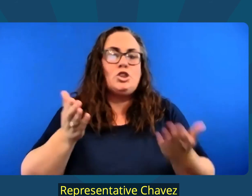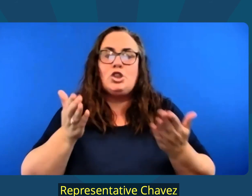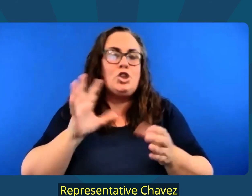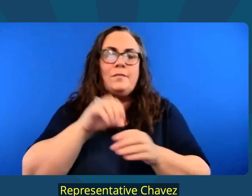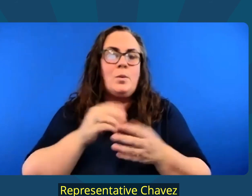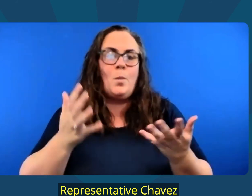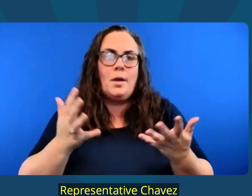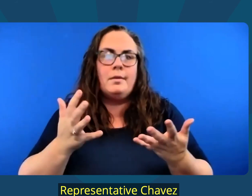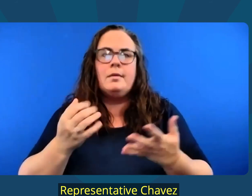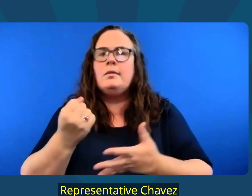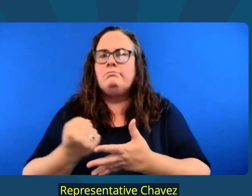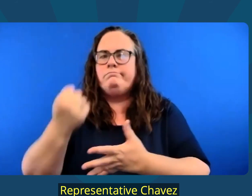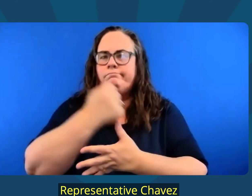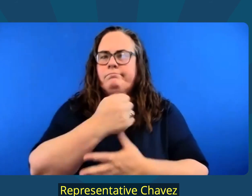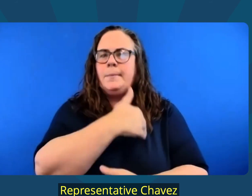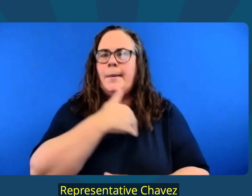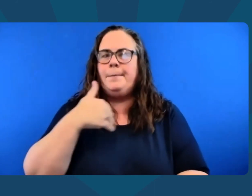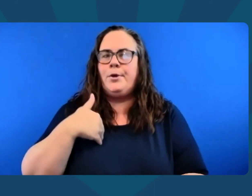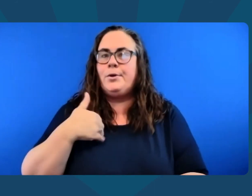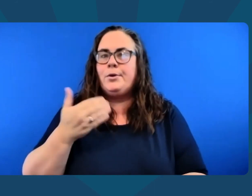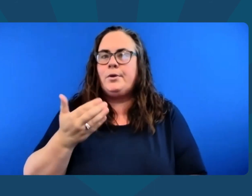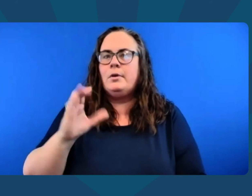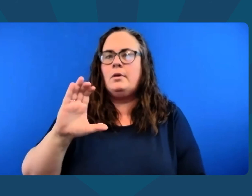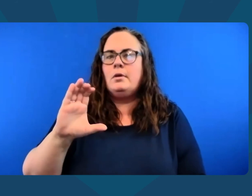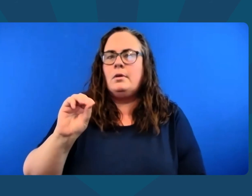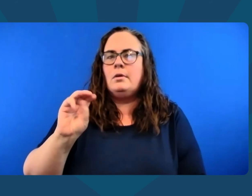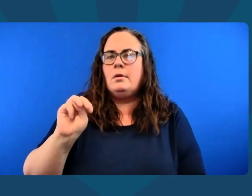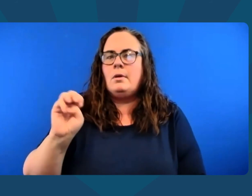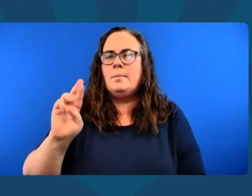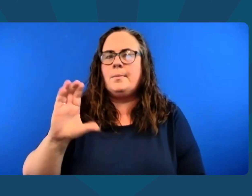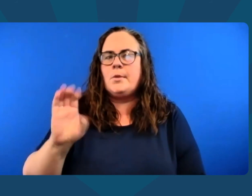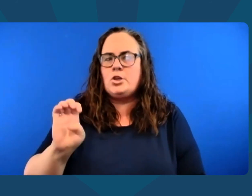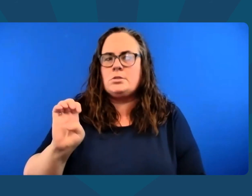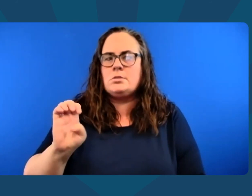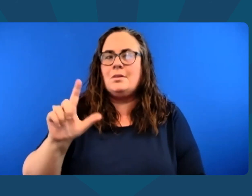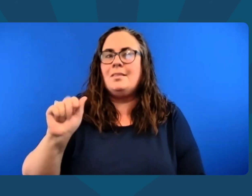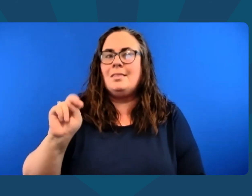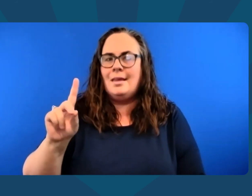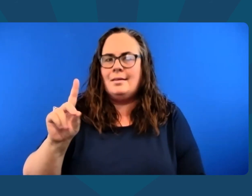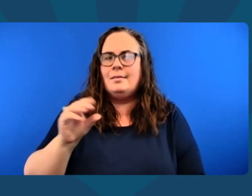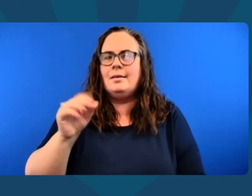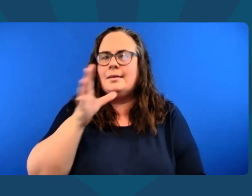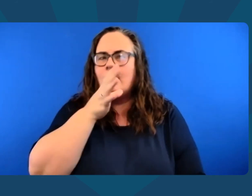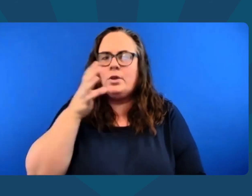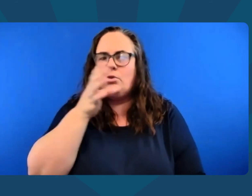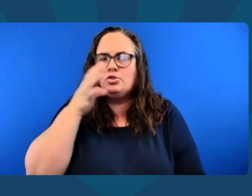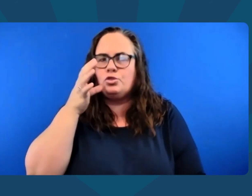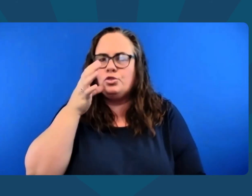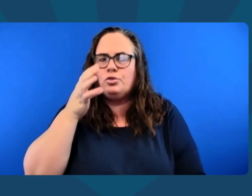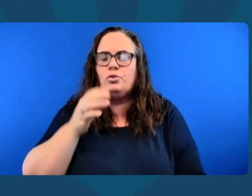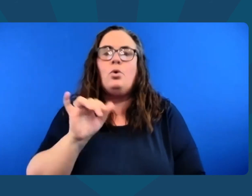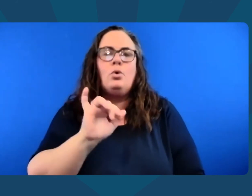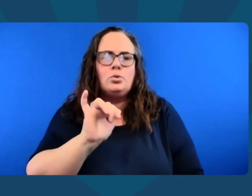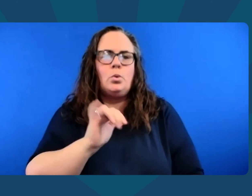Representative Chavez serves as ranking member of the Commerce, Land and Agriculture, and Technology Committees,